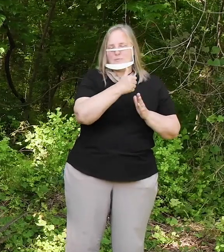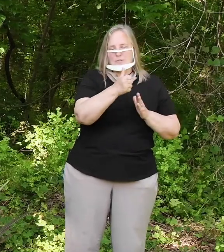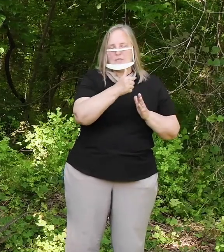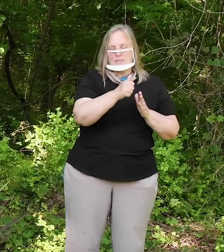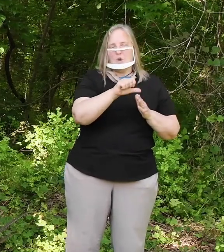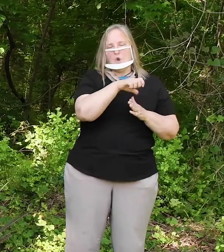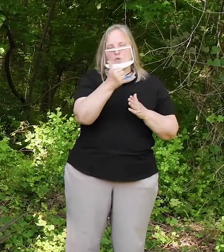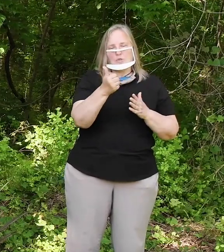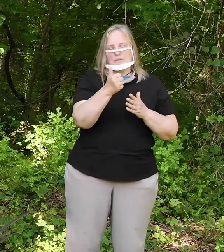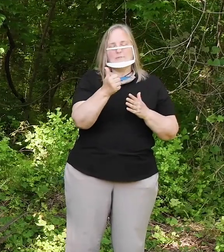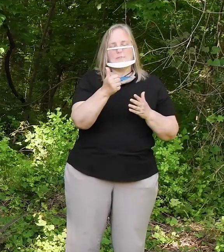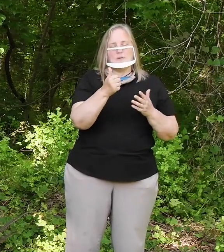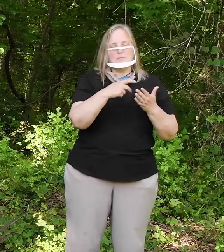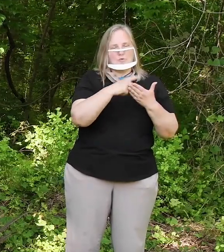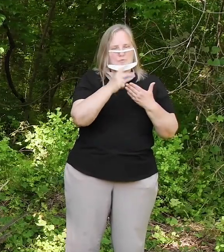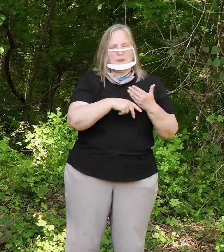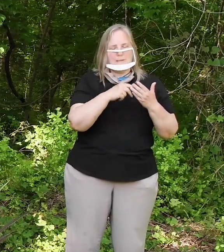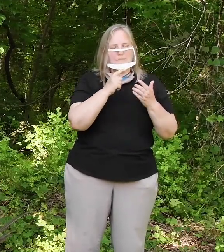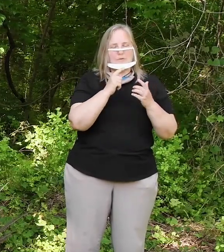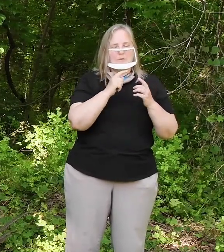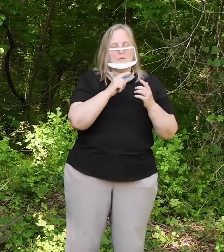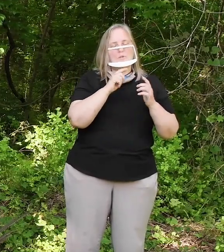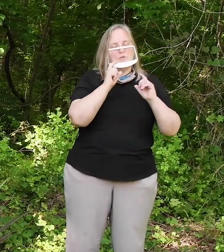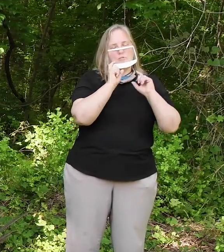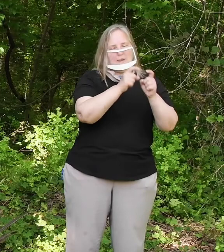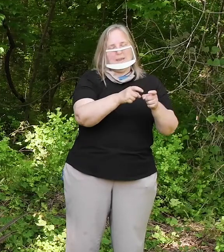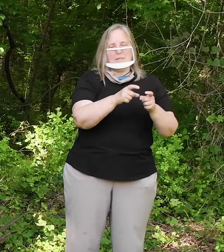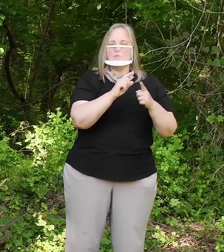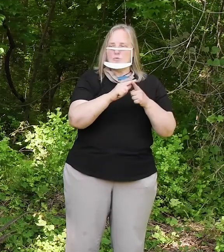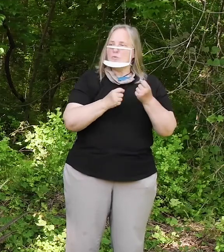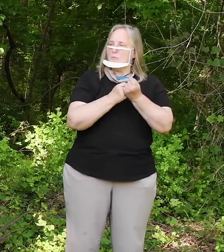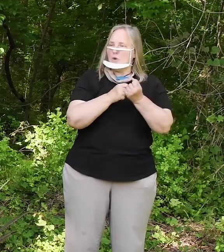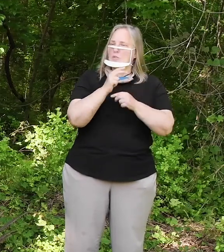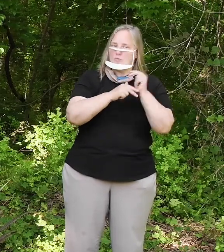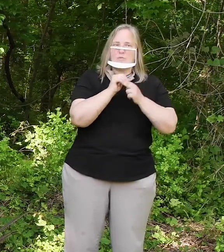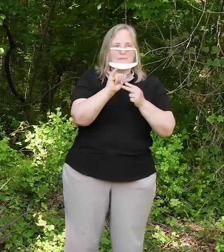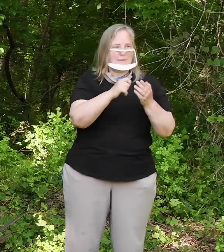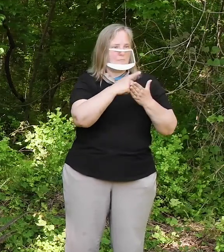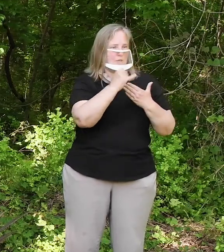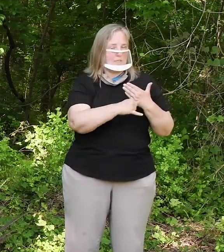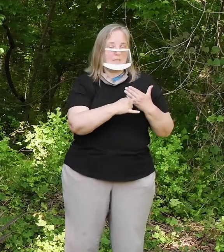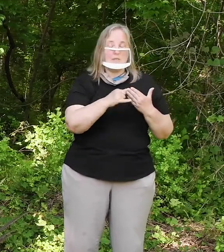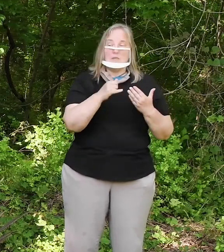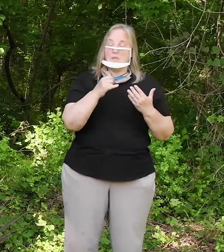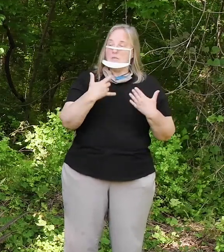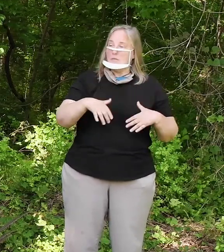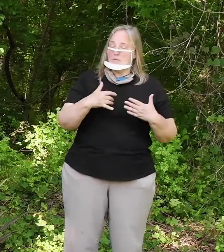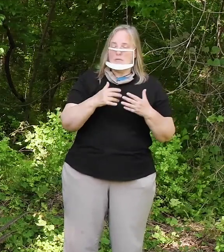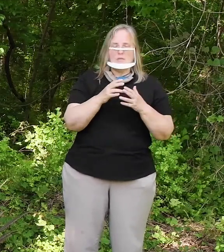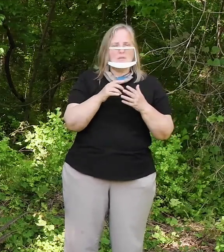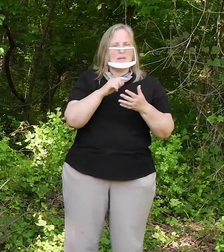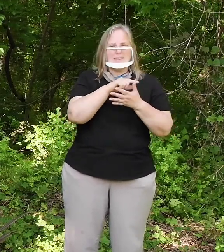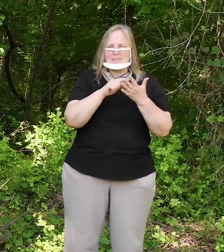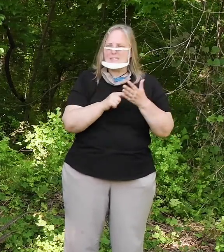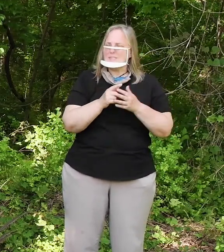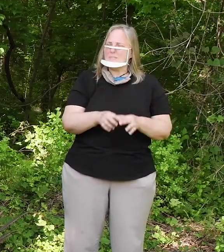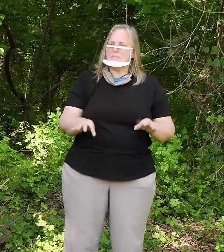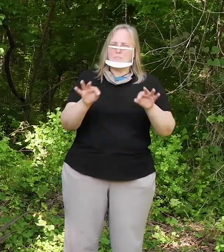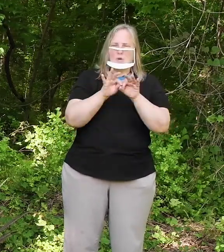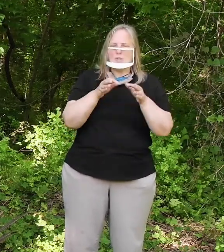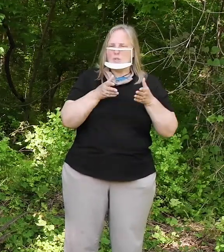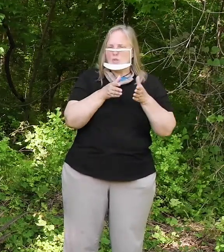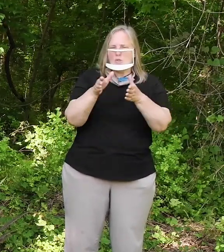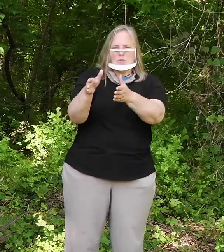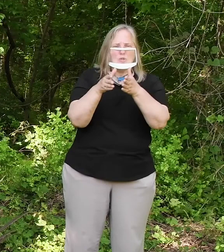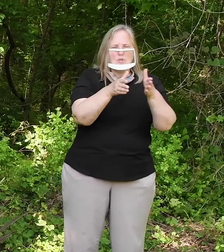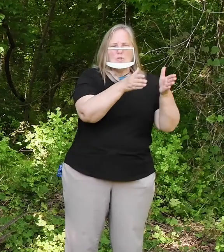Program grant to support construction of the project. These critical trail projects are an important